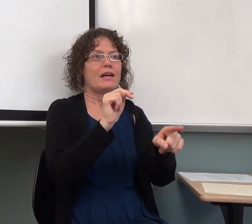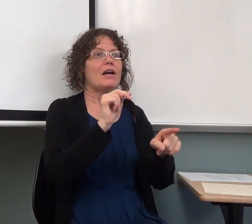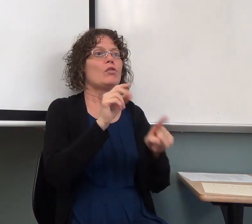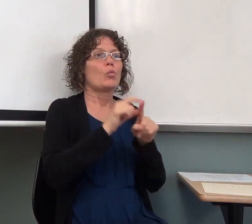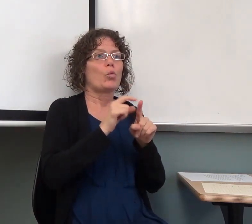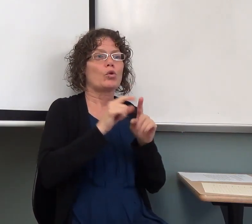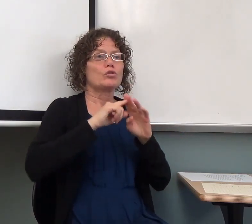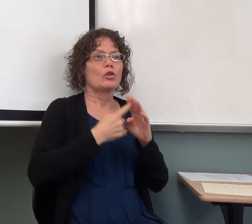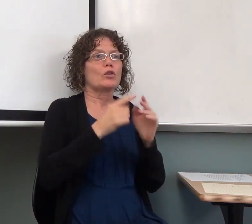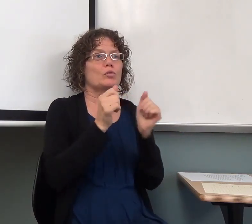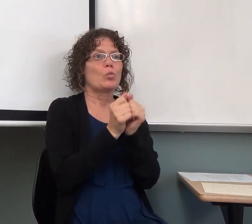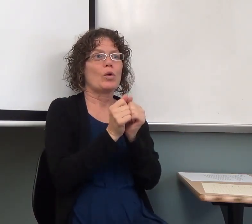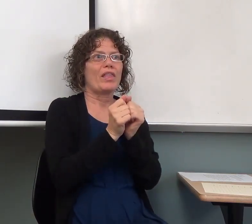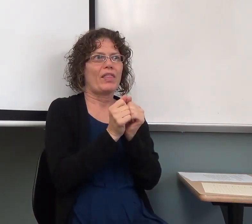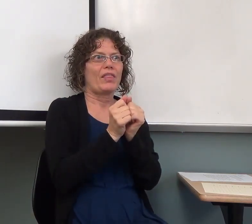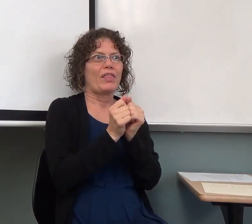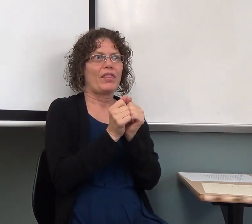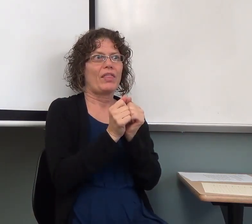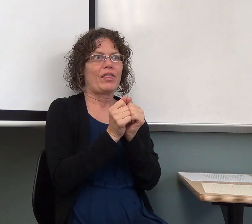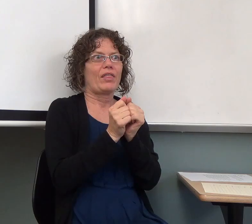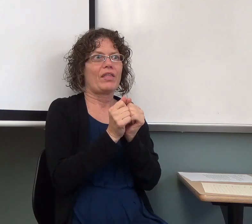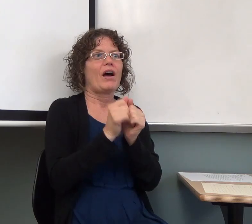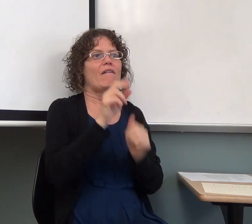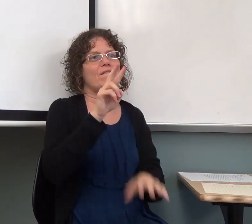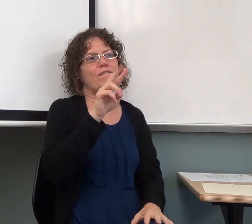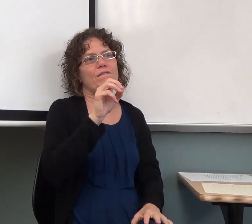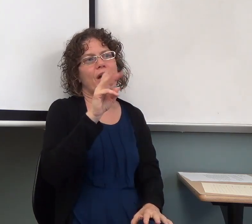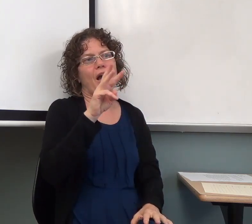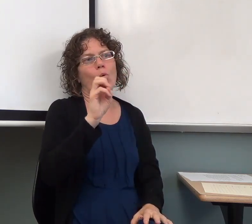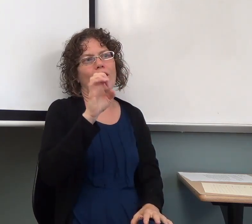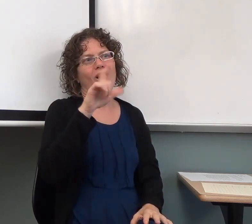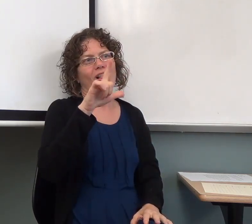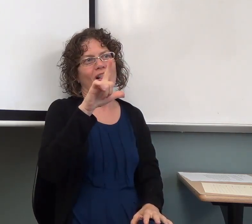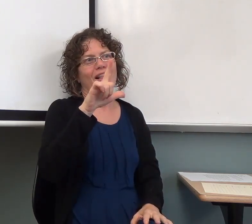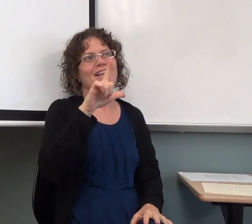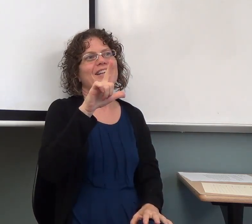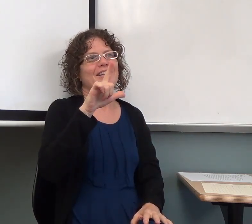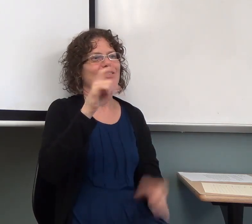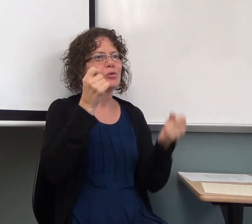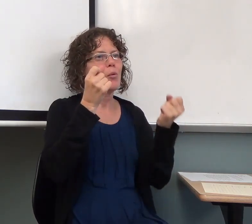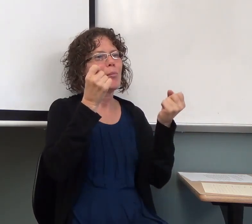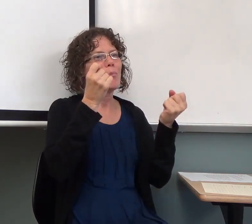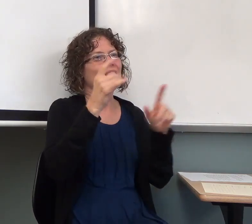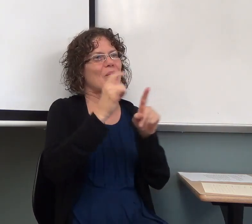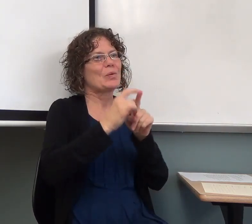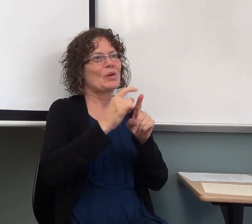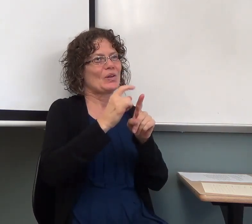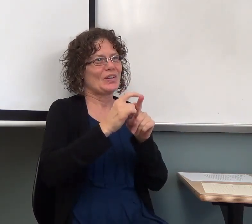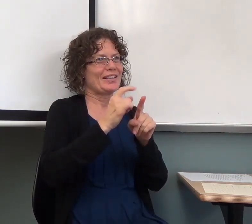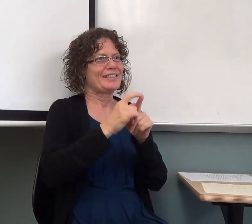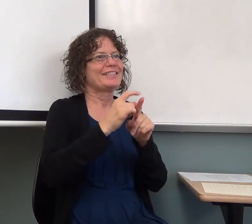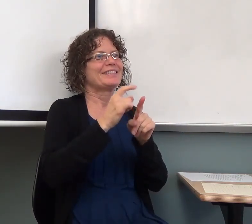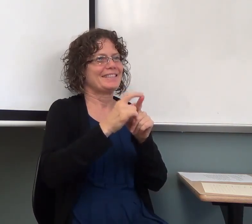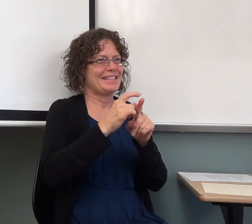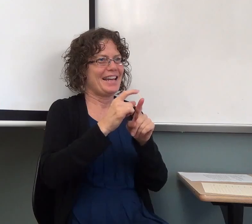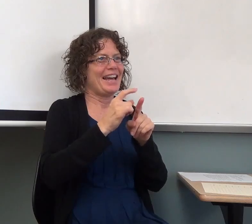what's called a, who knows? Vowel. Oh man, so many words. Well, let's see how we do. Let's stick with this. So what I